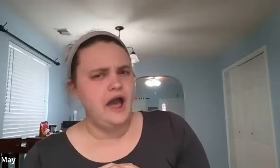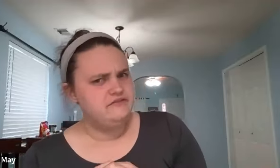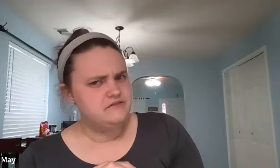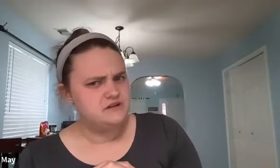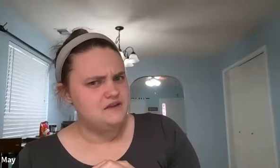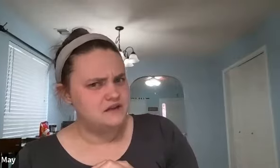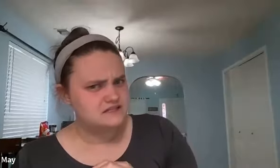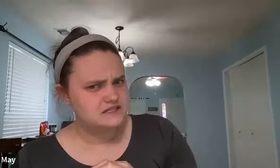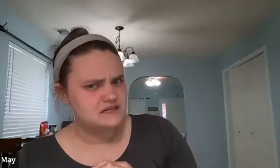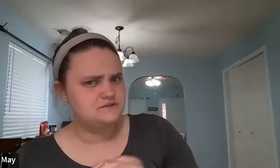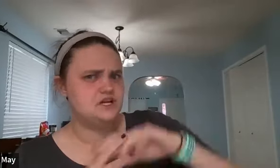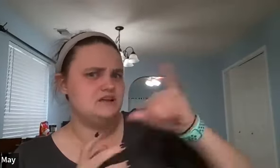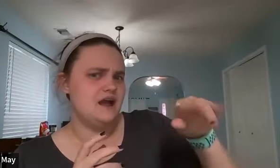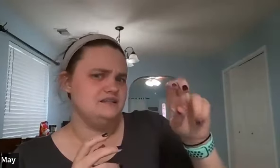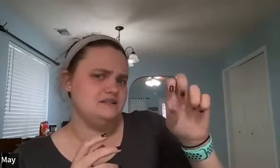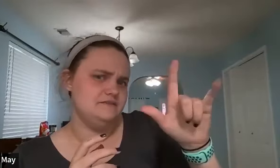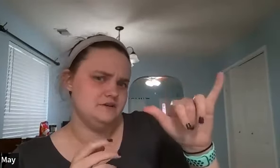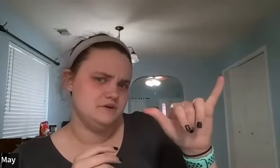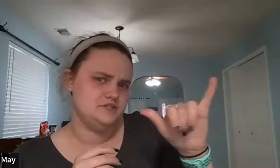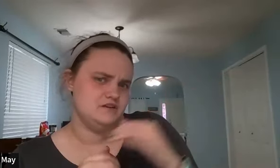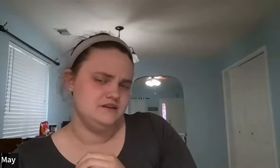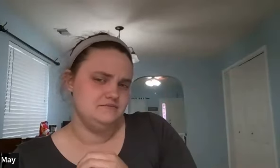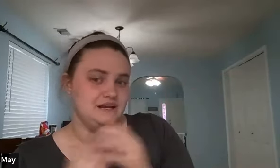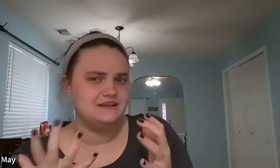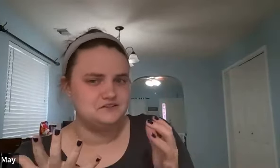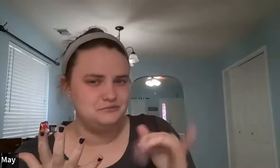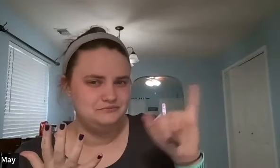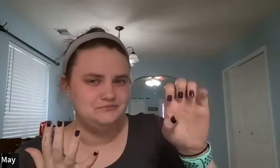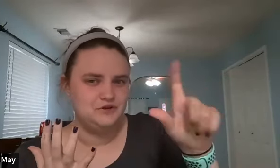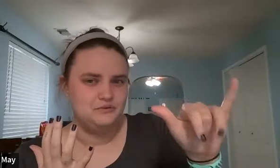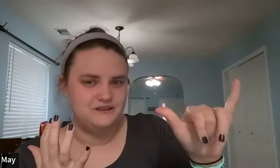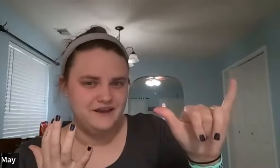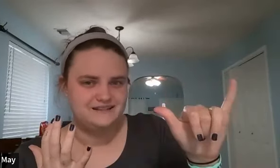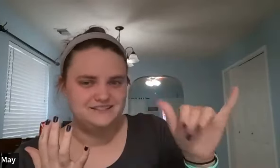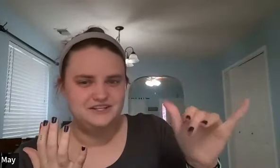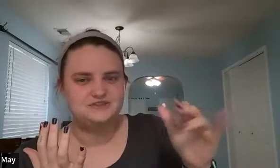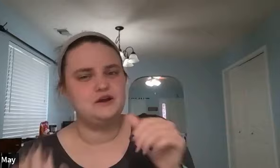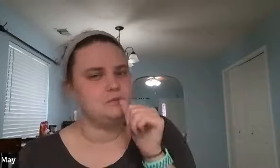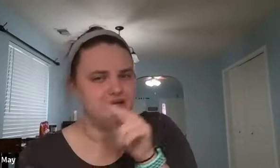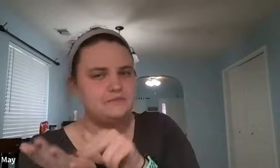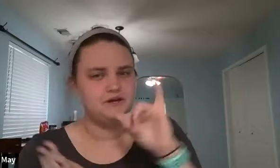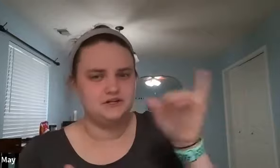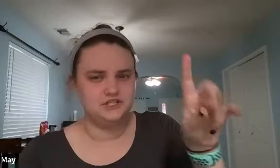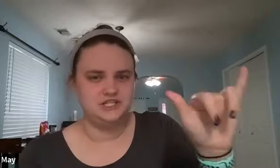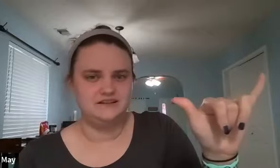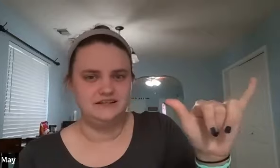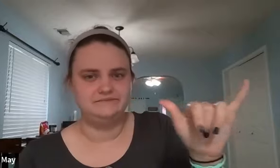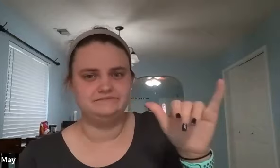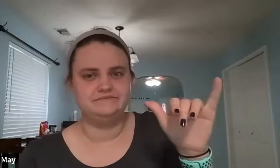I've not seen a sign for jelly. I tend to fingerspell jelly, but I can also go really fast, you know, so I'll go peanut butter, jelly,